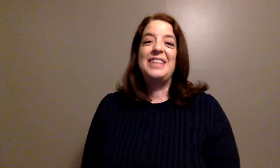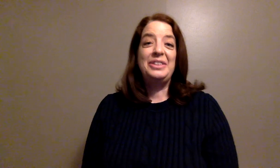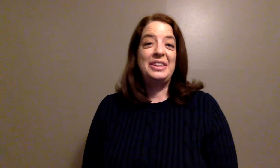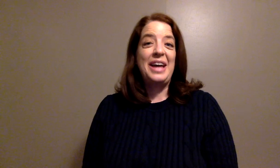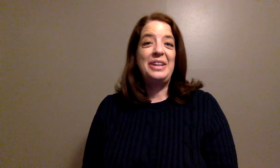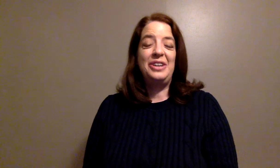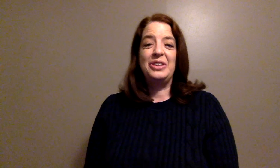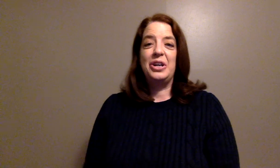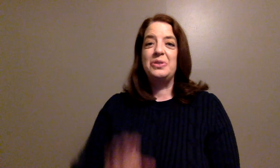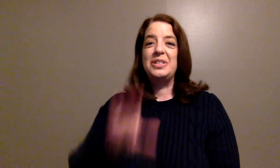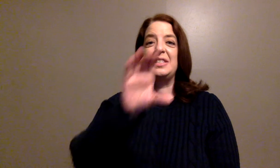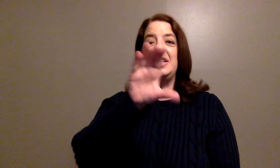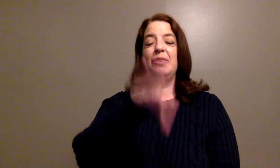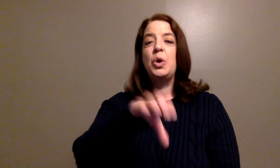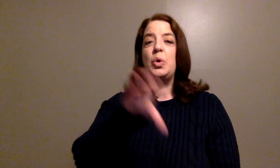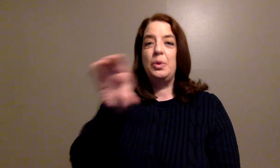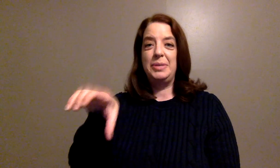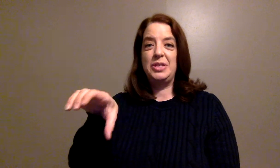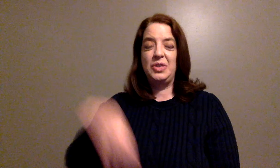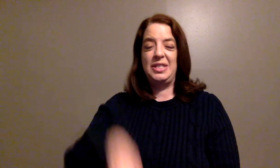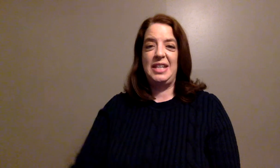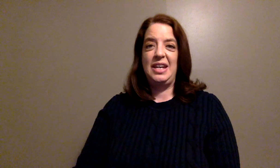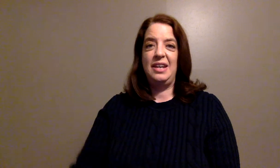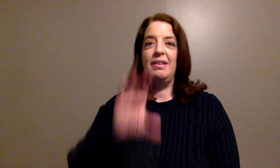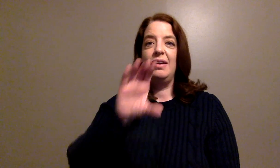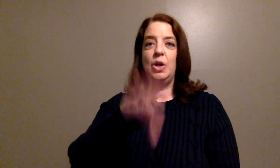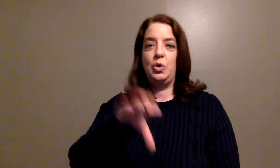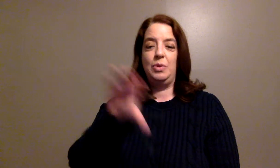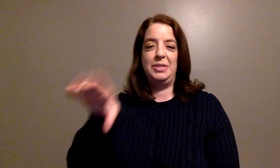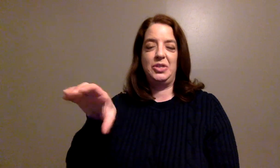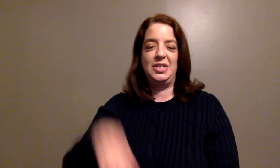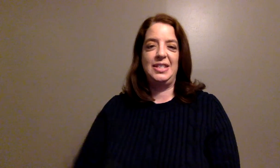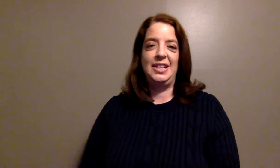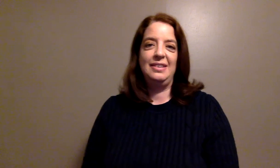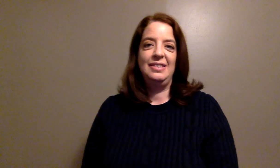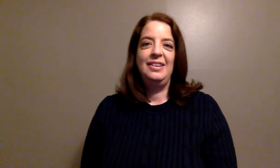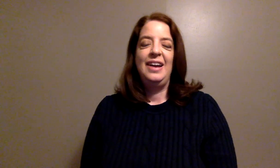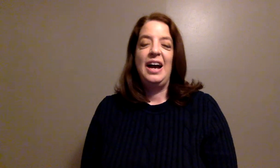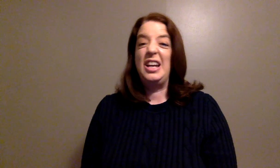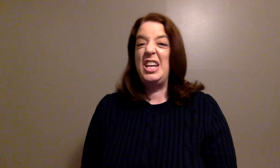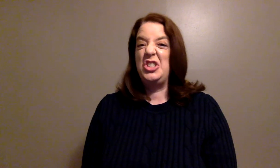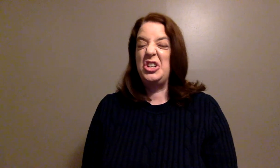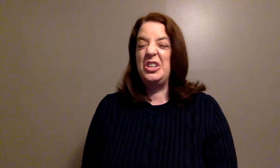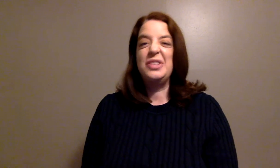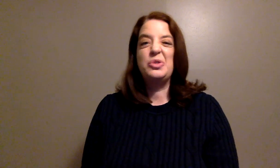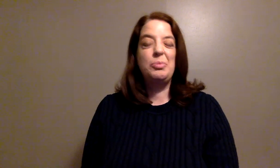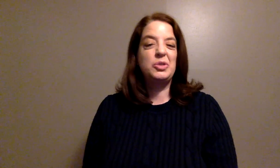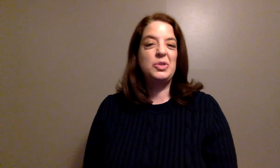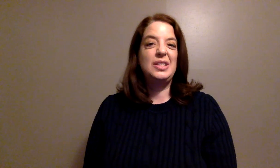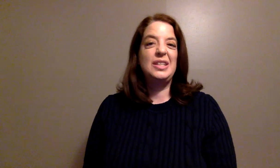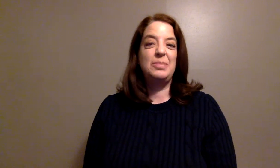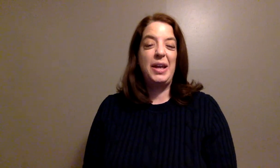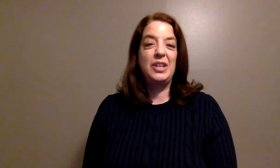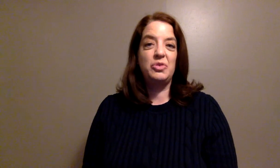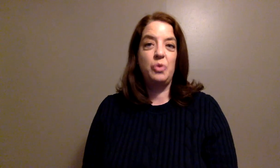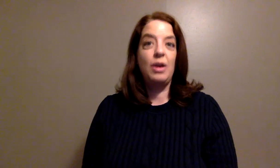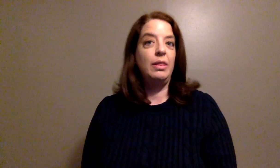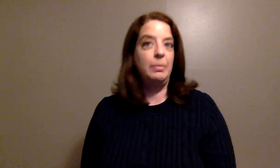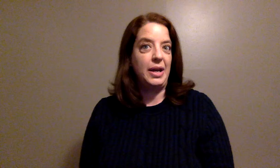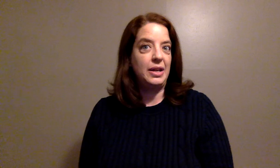South of that, along the coast, is the city of Corpus Christi. Corpus Christi. In case you're curious, Corpus Christi is Spanish for the body of